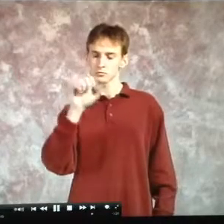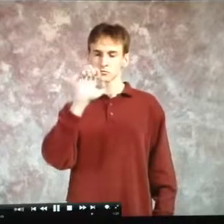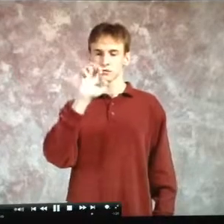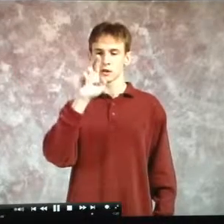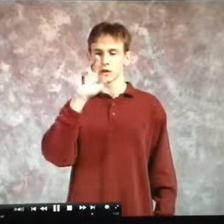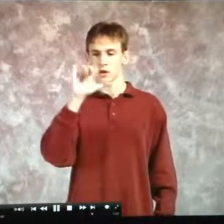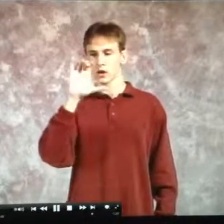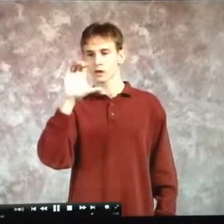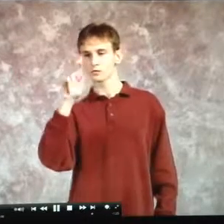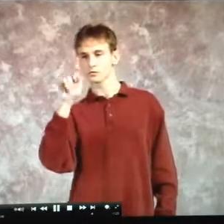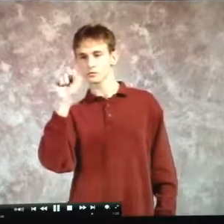We got in connection with